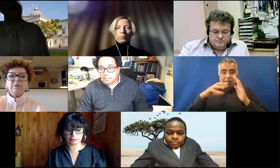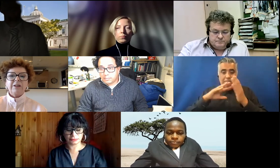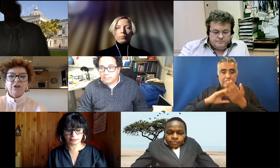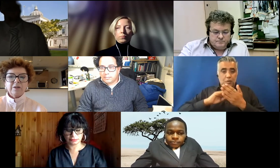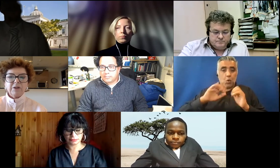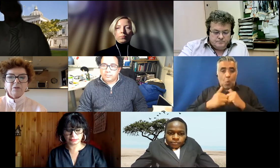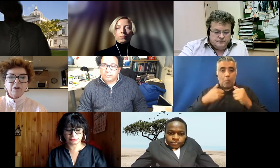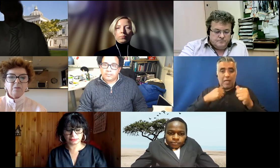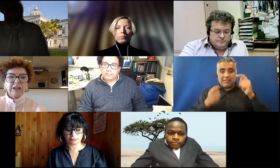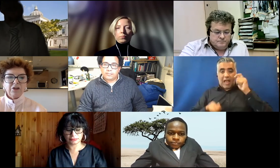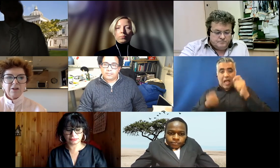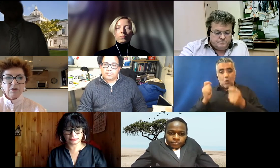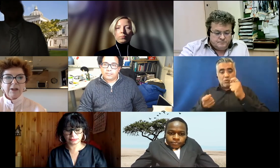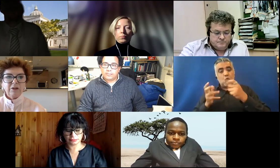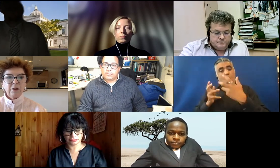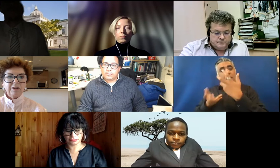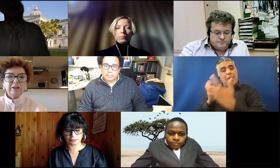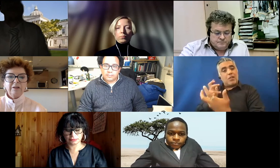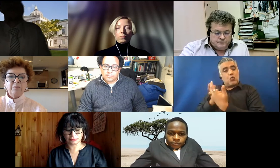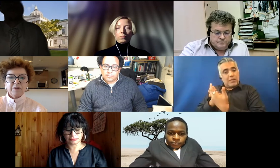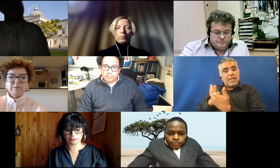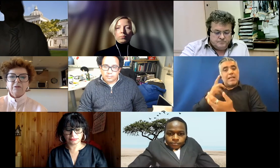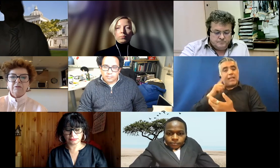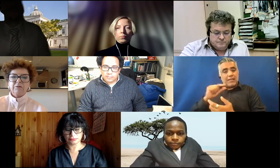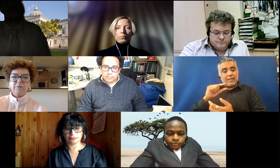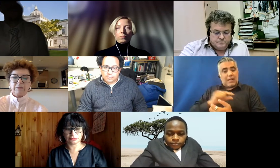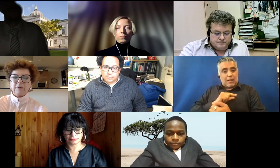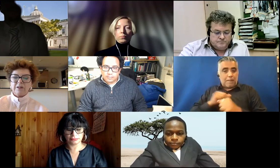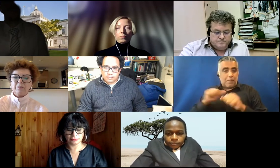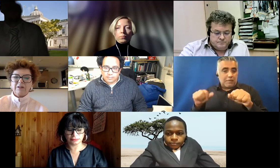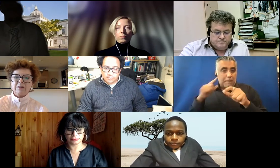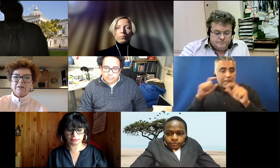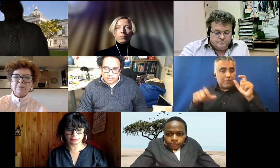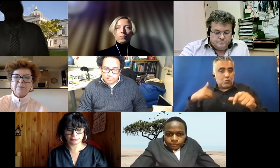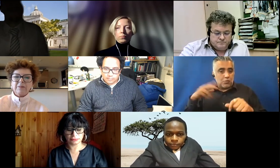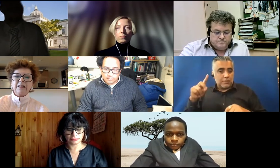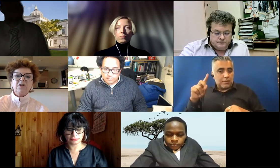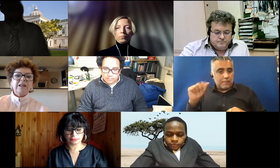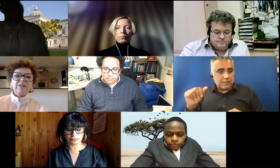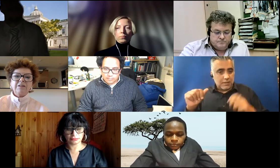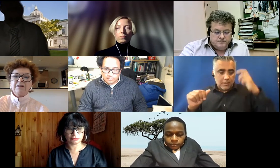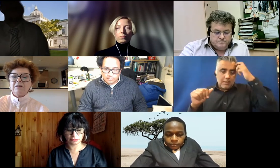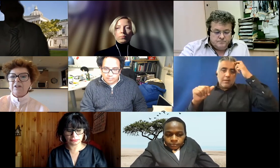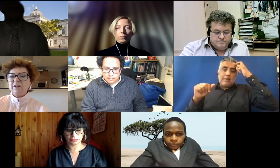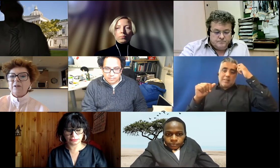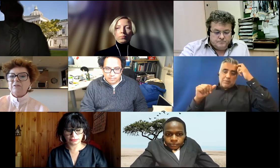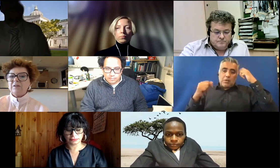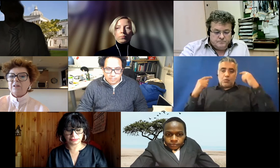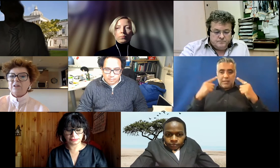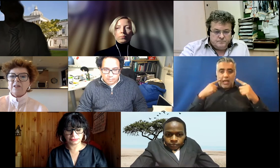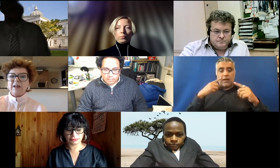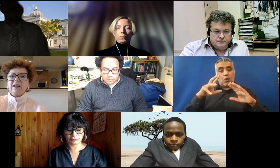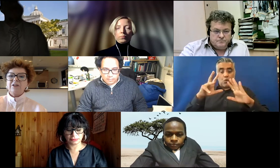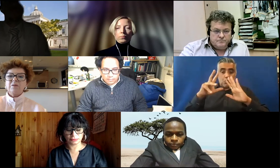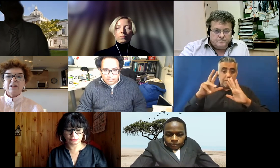about how to make adjustments or accommodations which make equality possible for people with disabilities. You just have to consider the video interviews